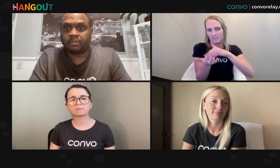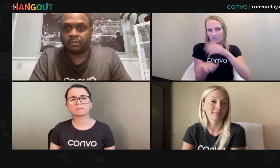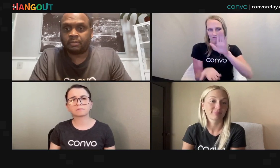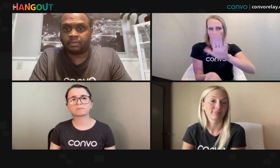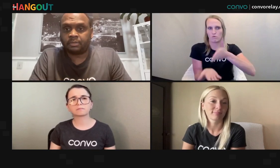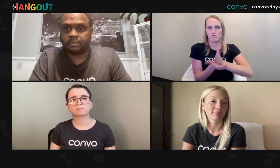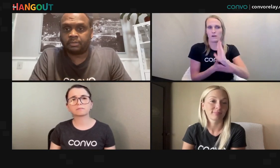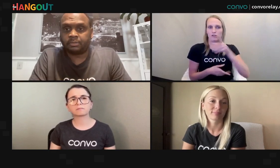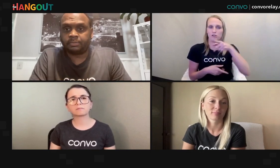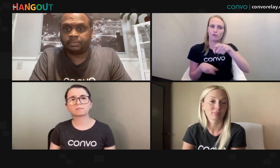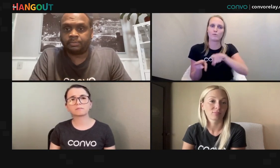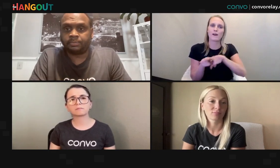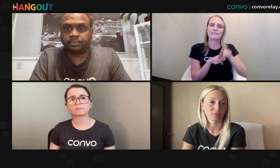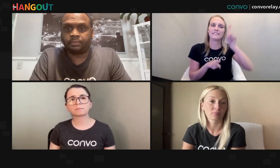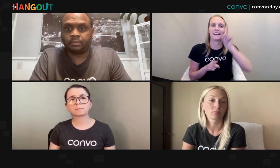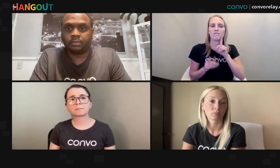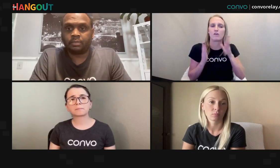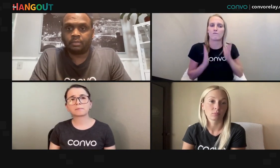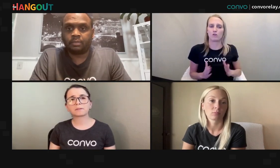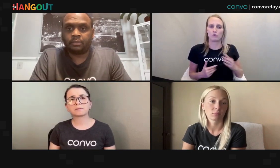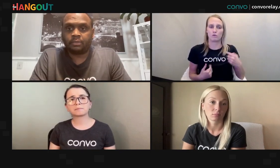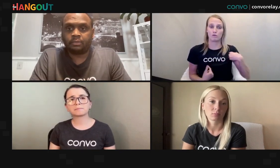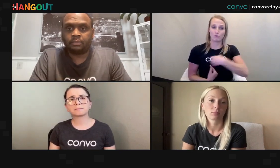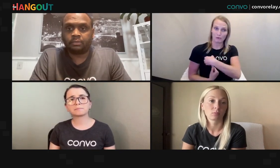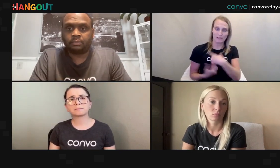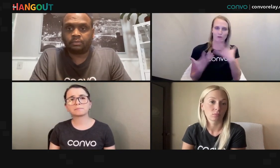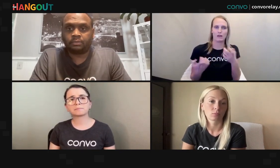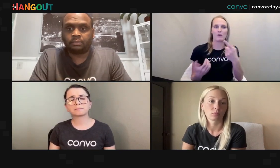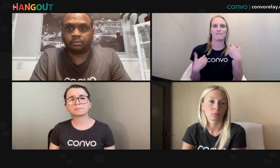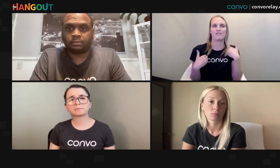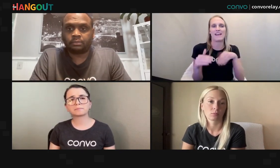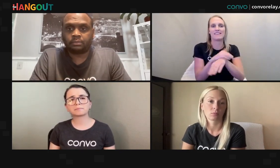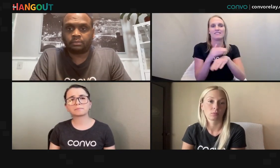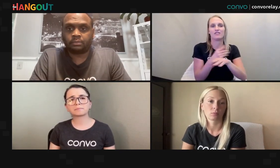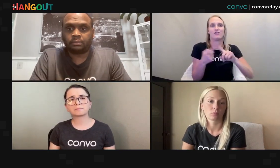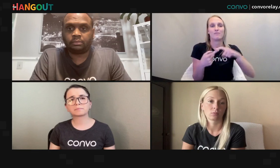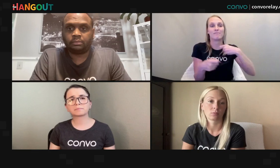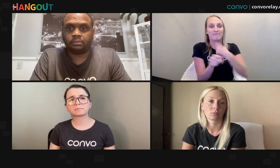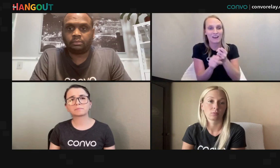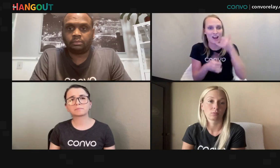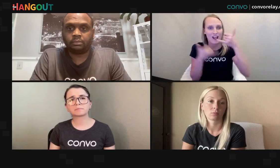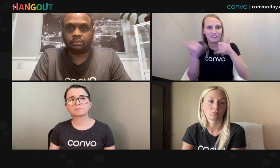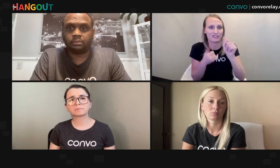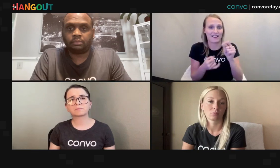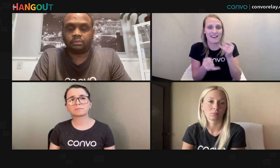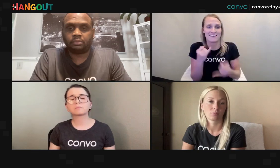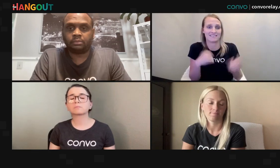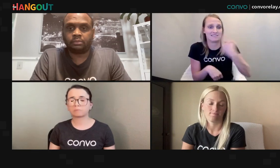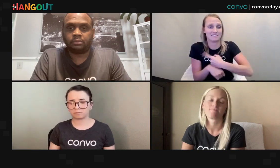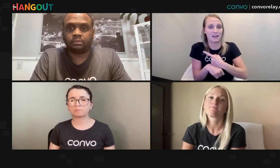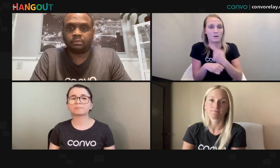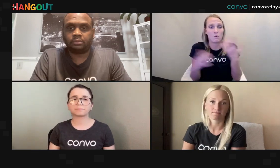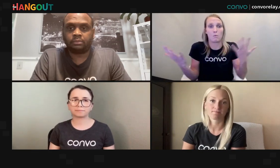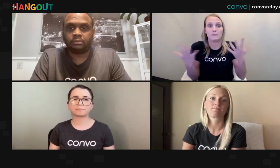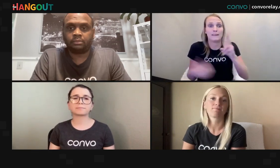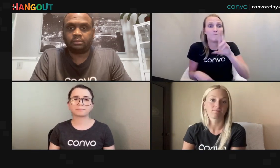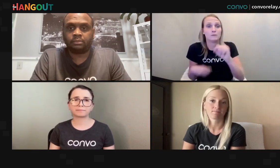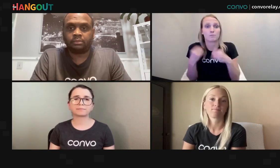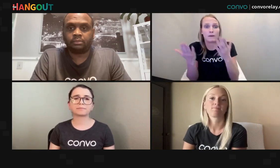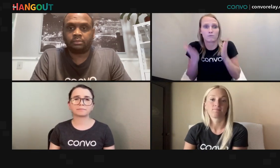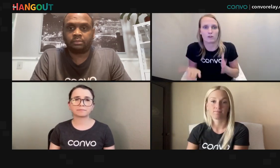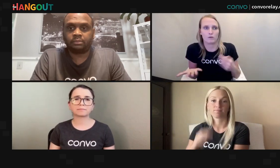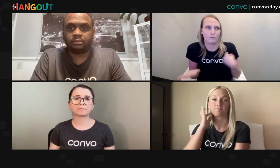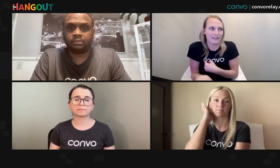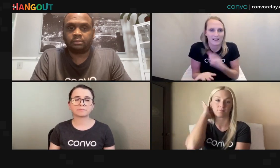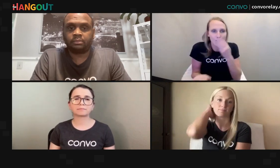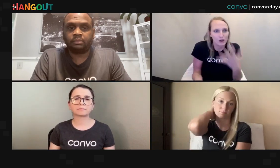Carly signing here. Again, it's your right as a deaf person. We want you to have access to be able to make calls at the end